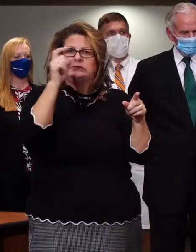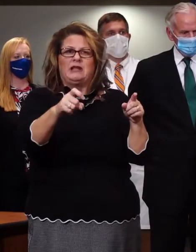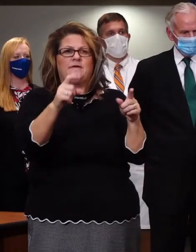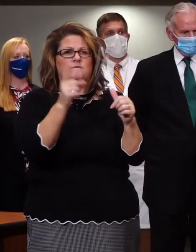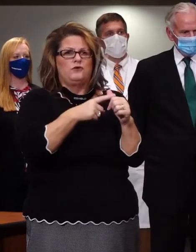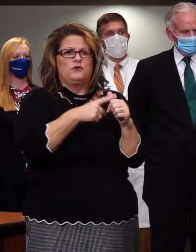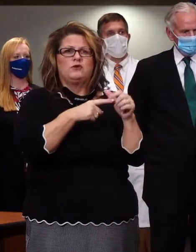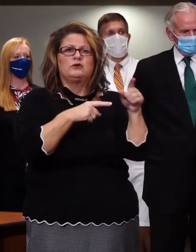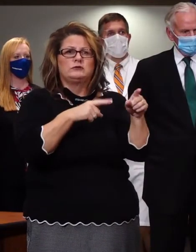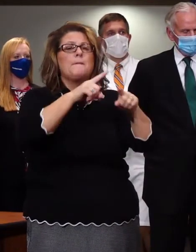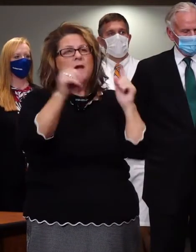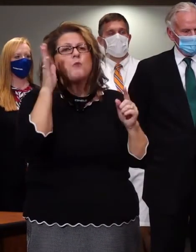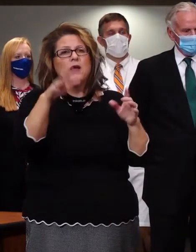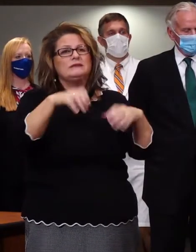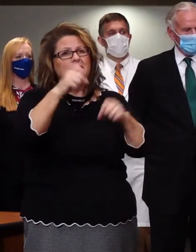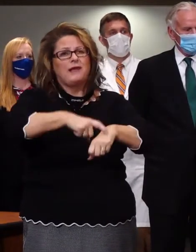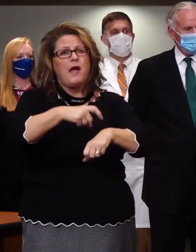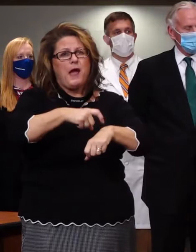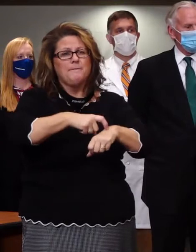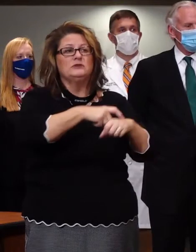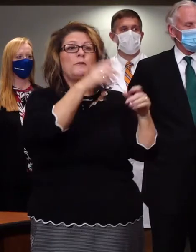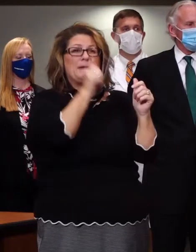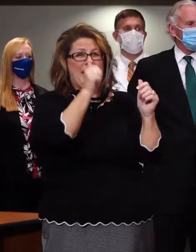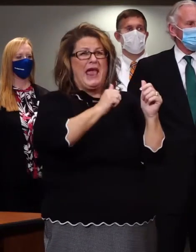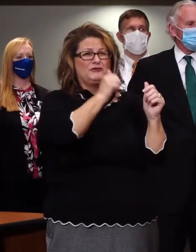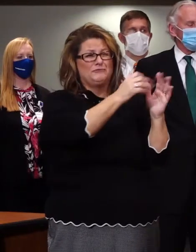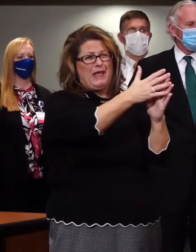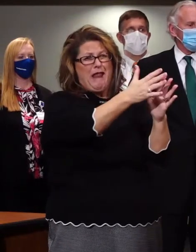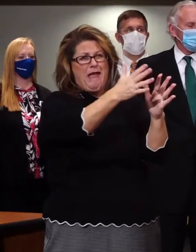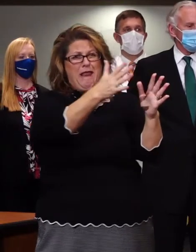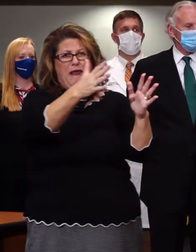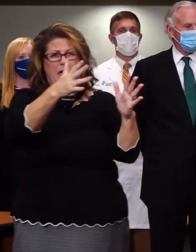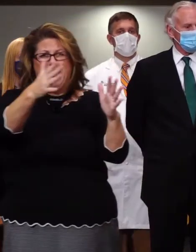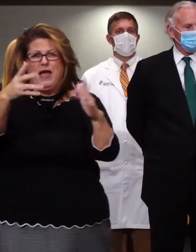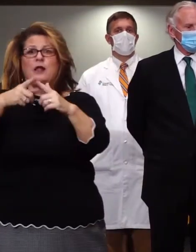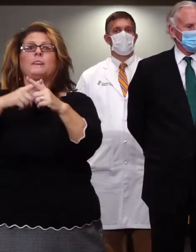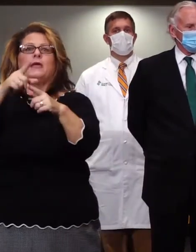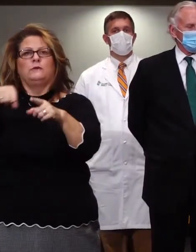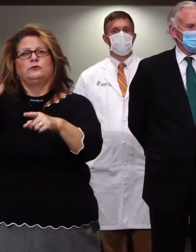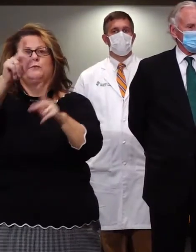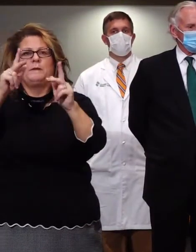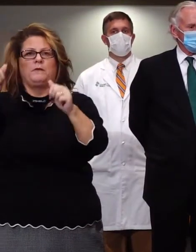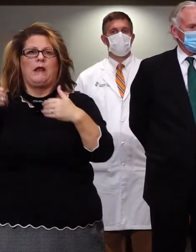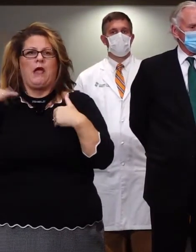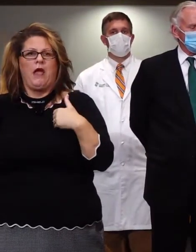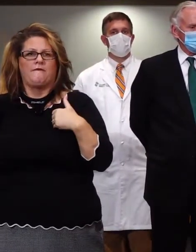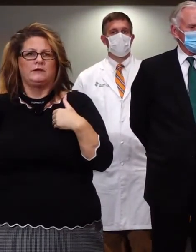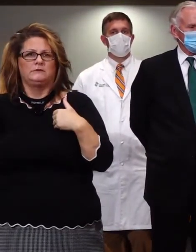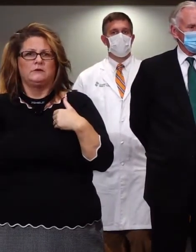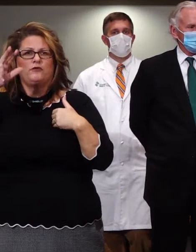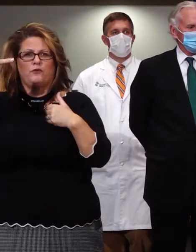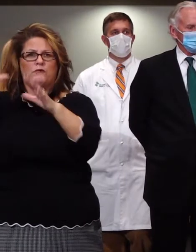for significant coverage in the population as a whole. But that time will come. The plans to roll that